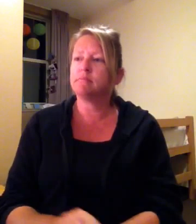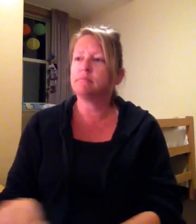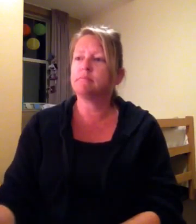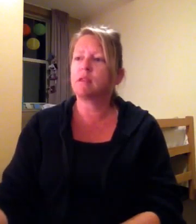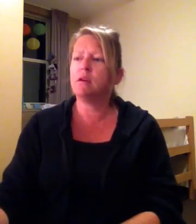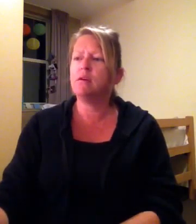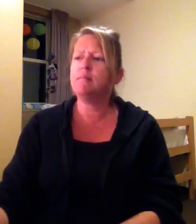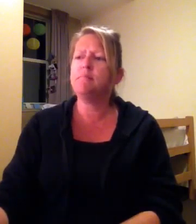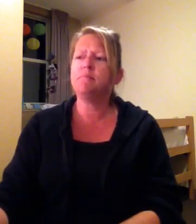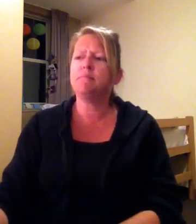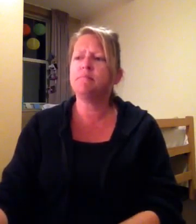Do you have a question?